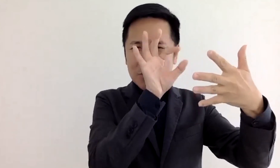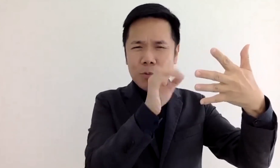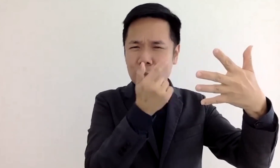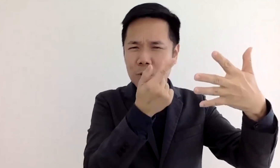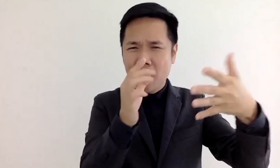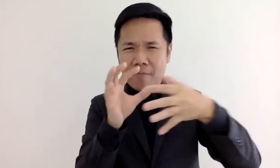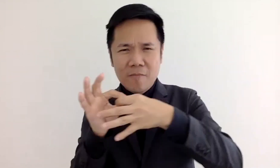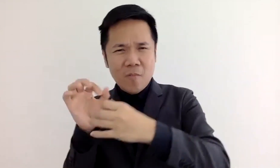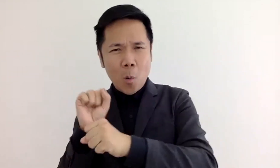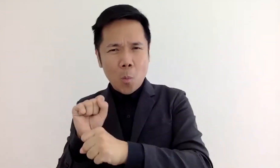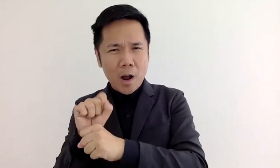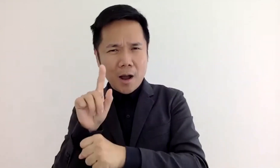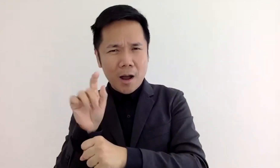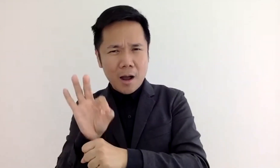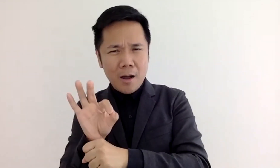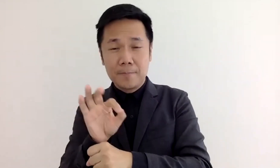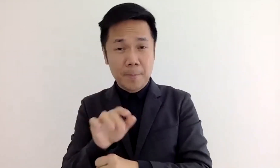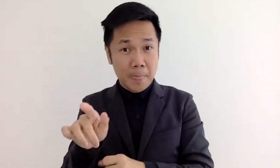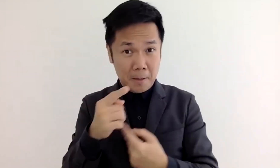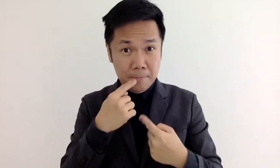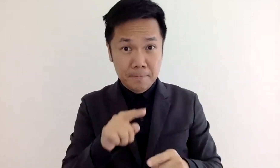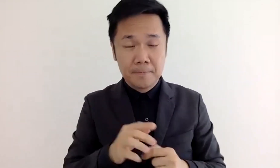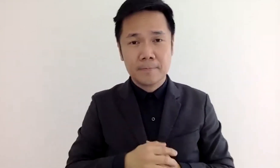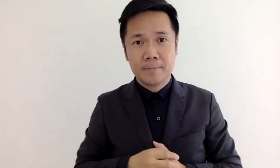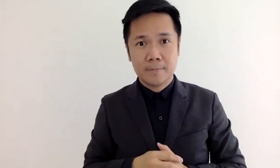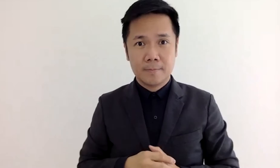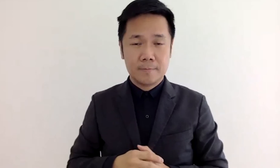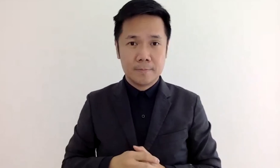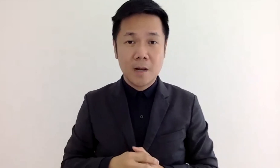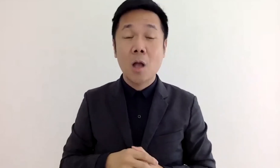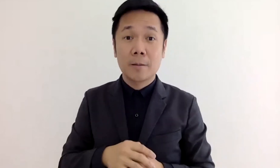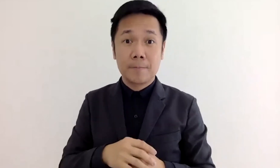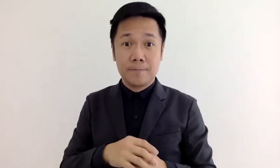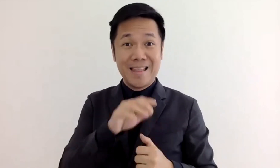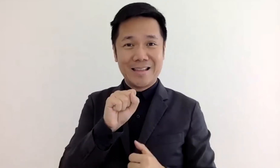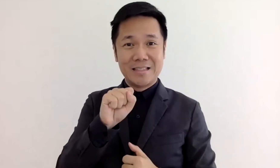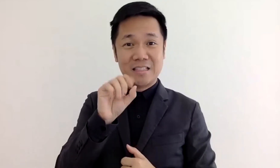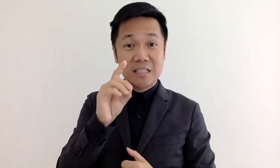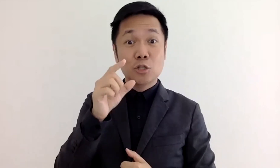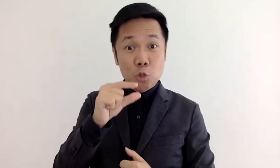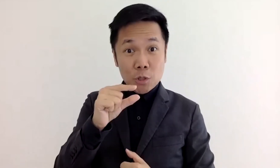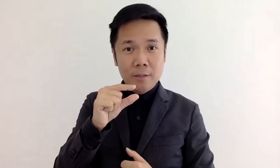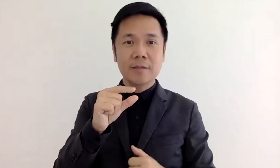I think Can anyone? go late and go late. That's right.